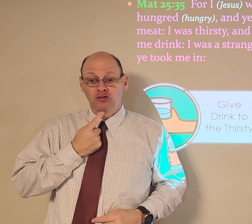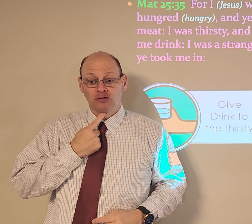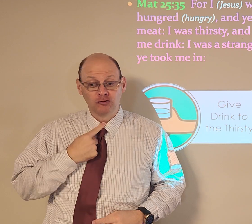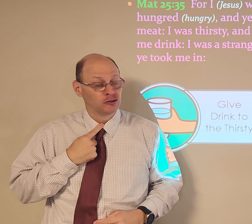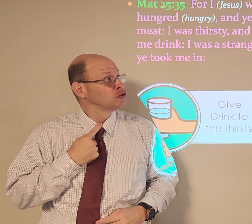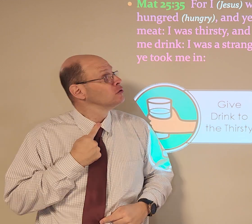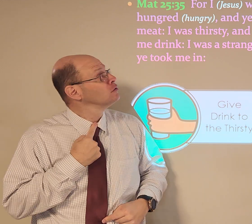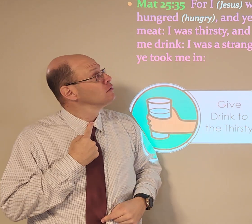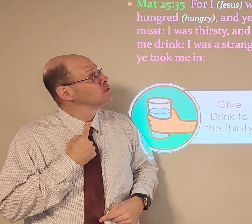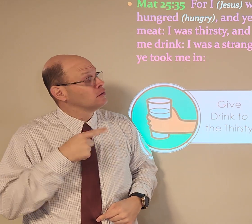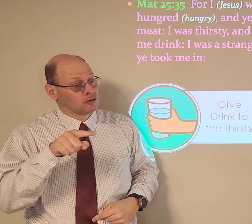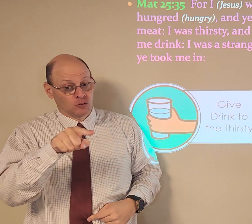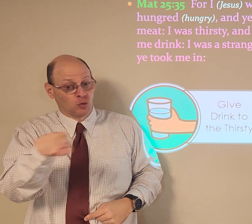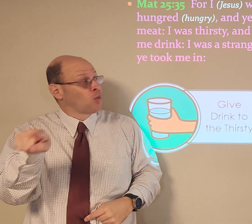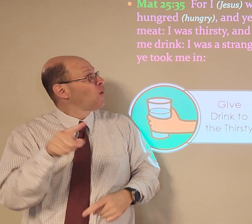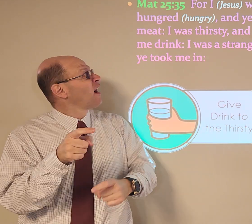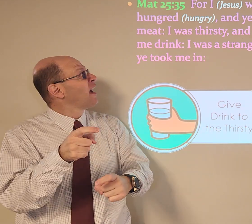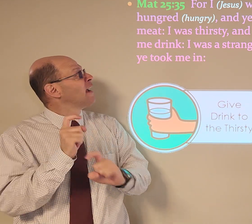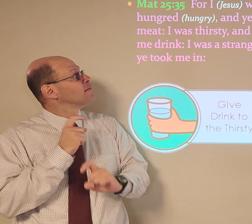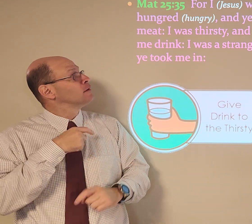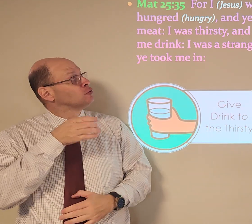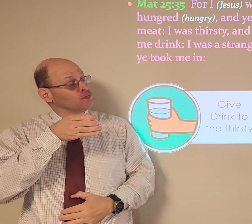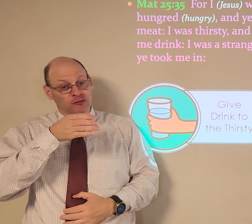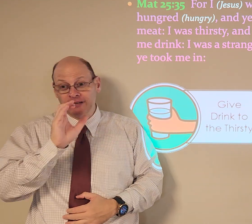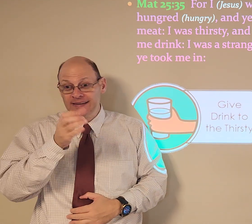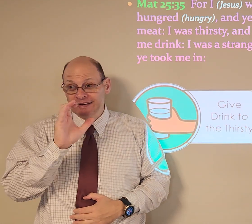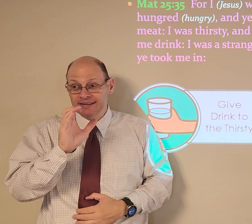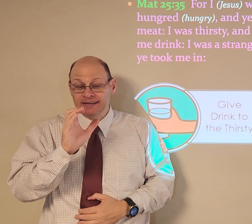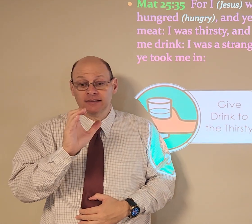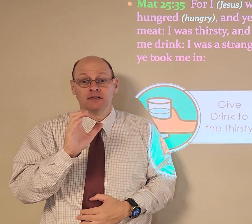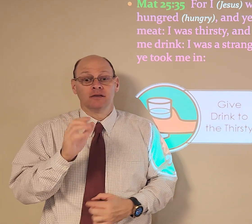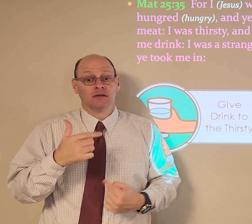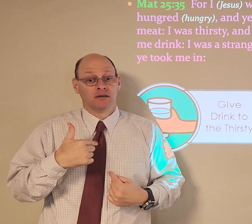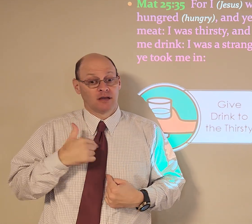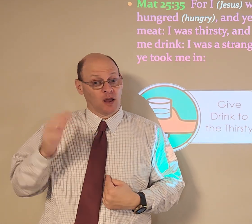I was thirsty, and ye gave me drink.